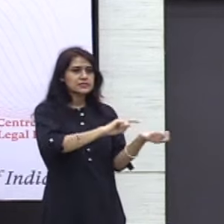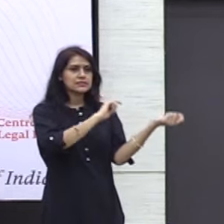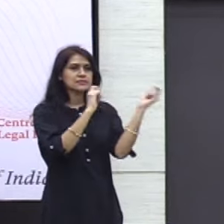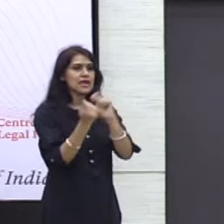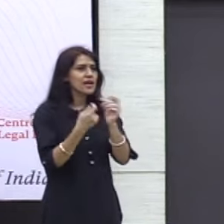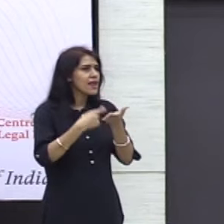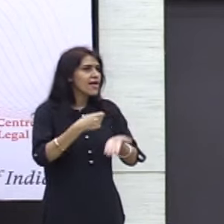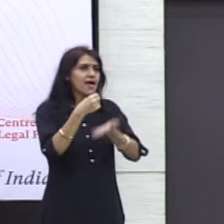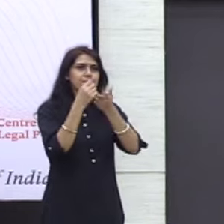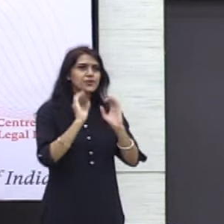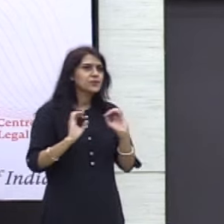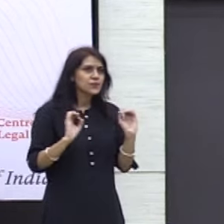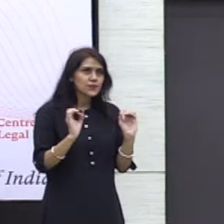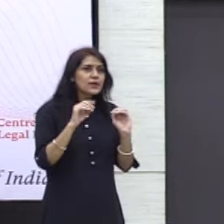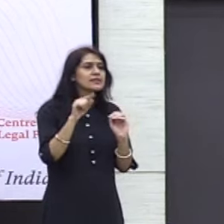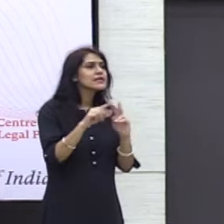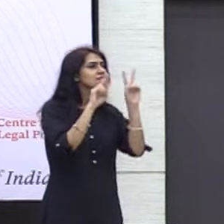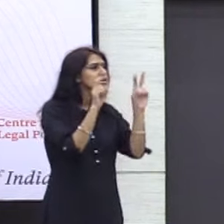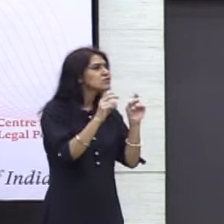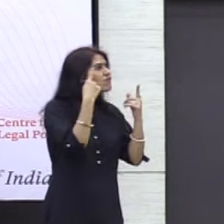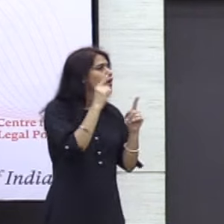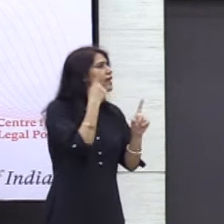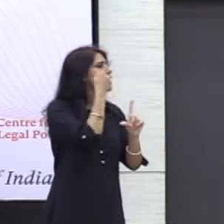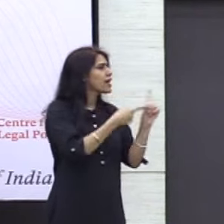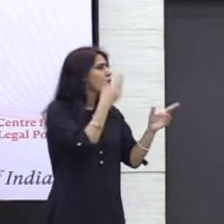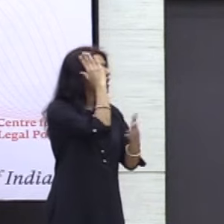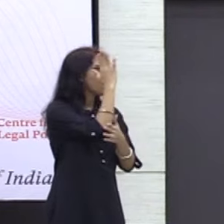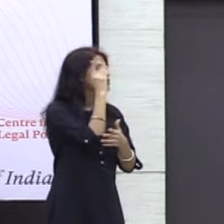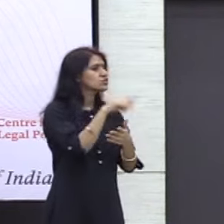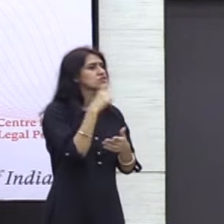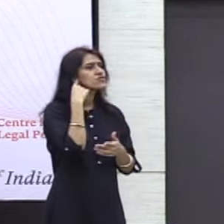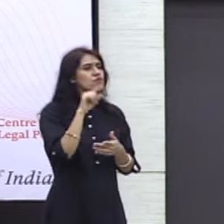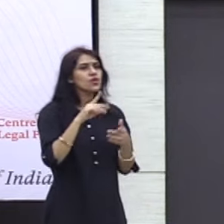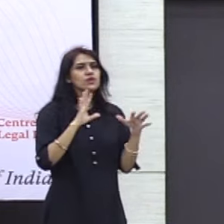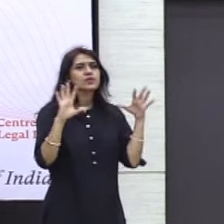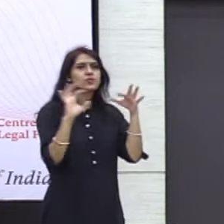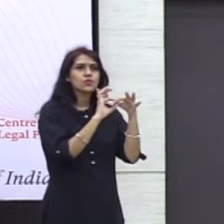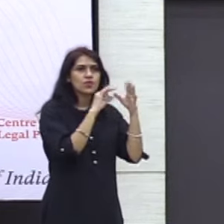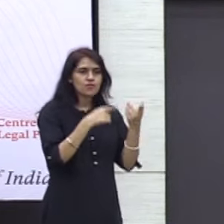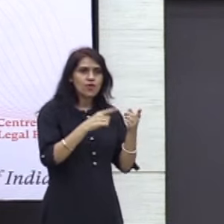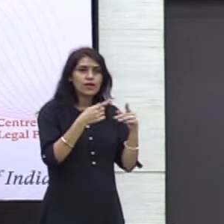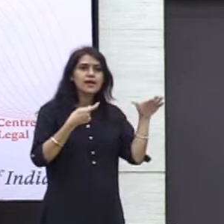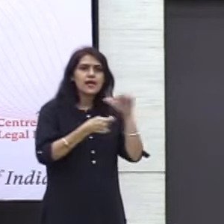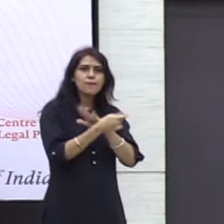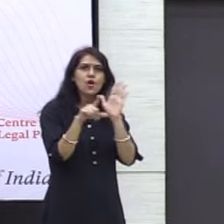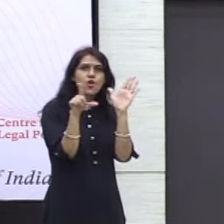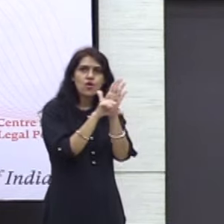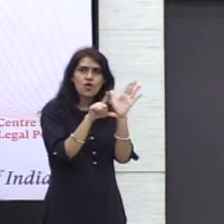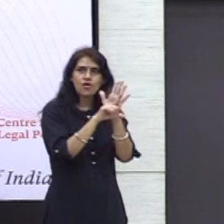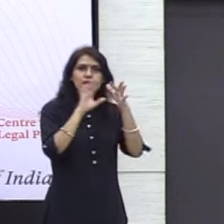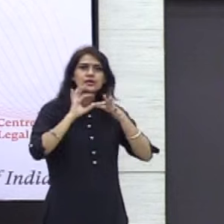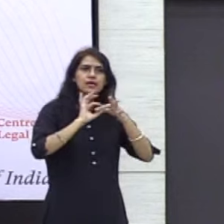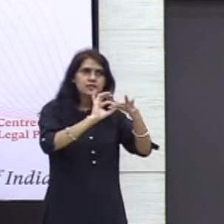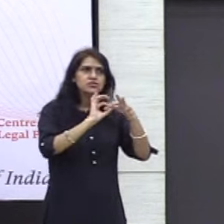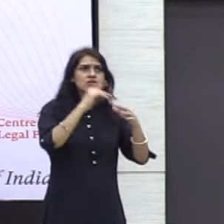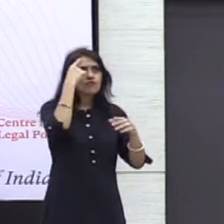rehabilitate. And that is why the subject of our annual lecture today is, are our criminal laws consistent with